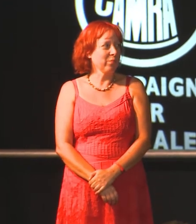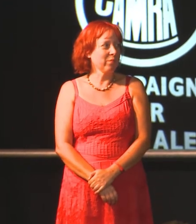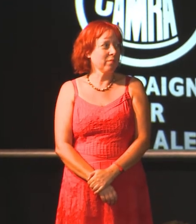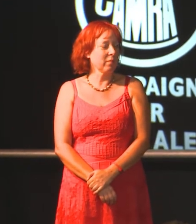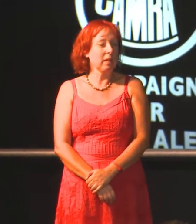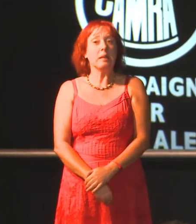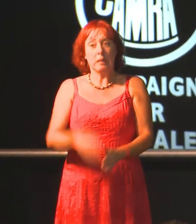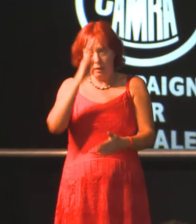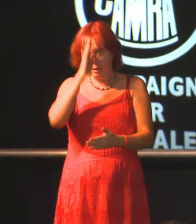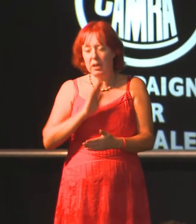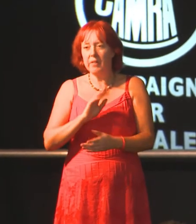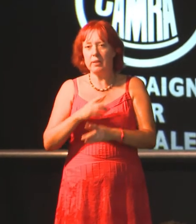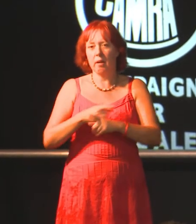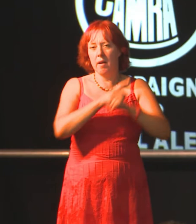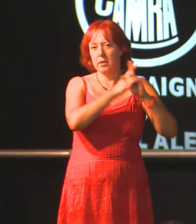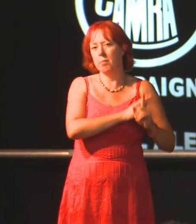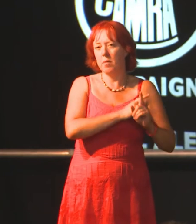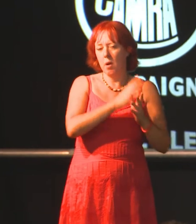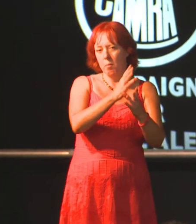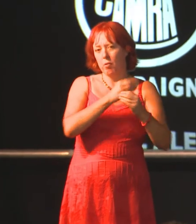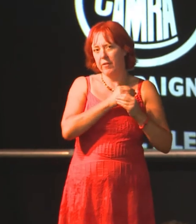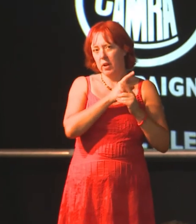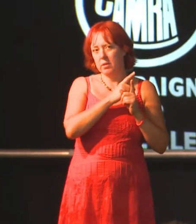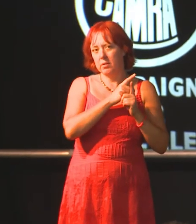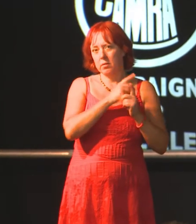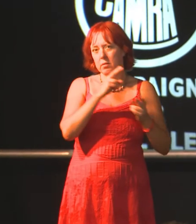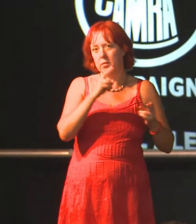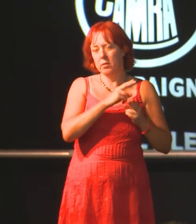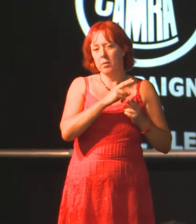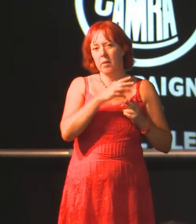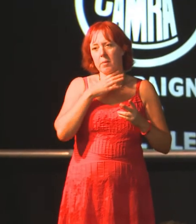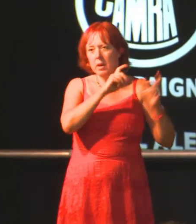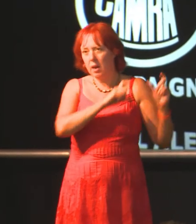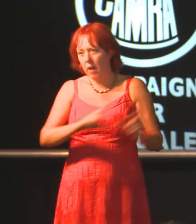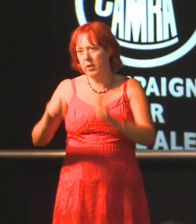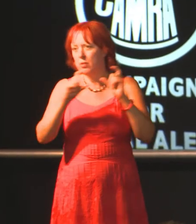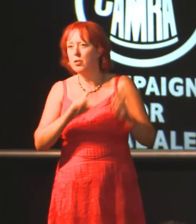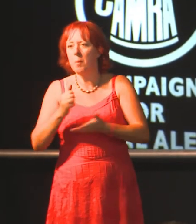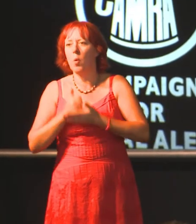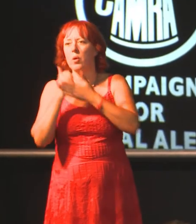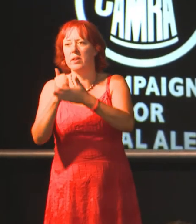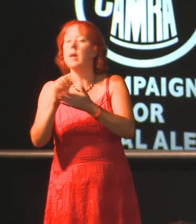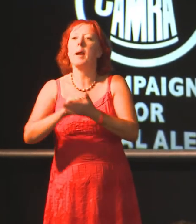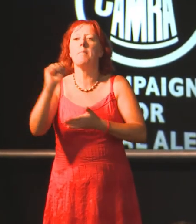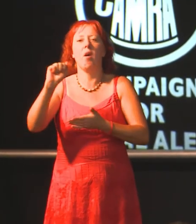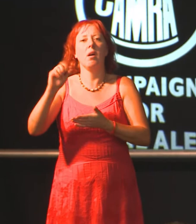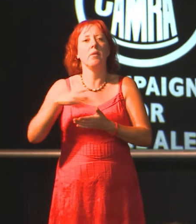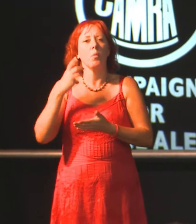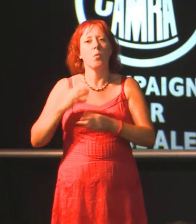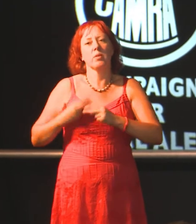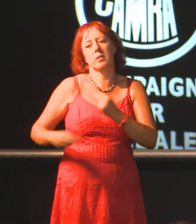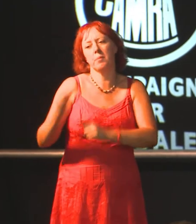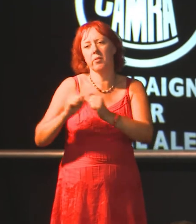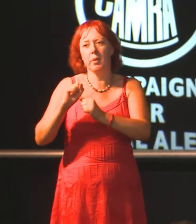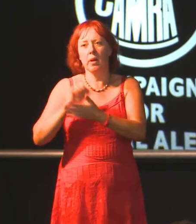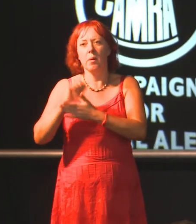And on a serious side, just briefly, can you also all please carry on supporting CAMRA, one of the most successful